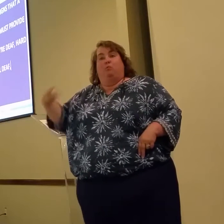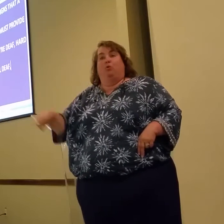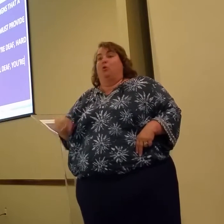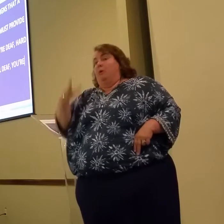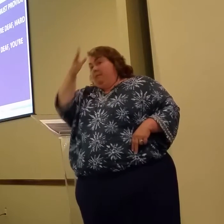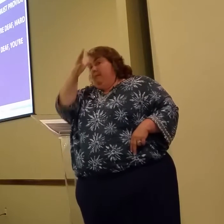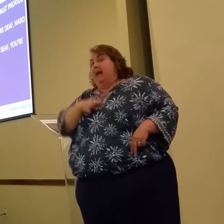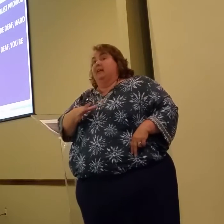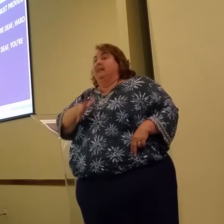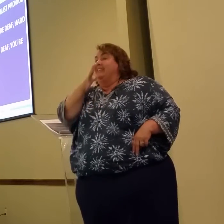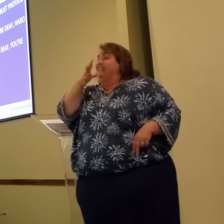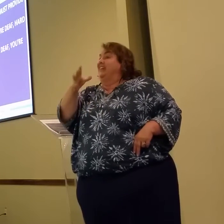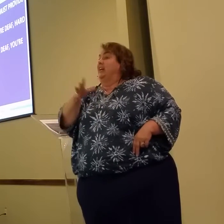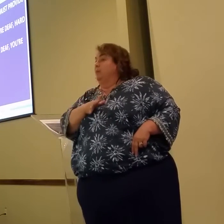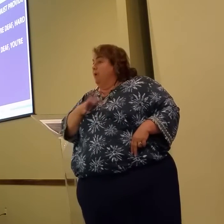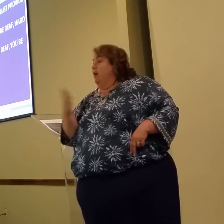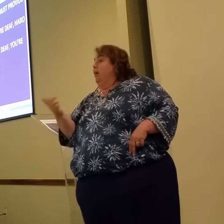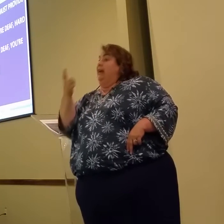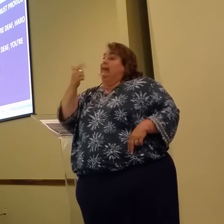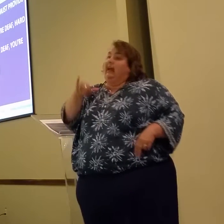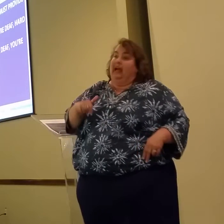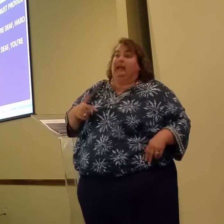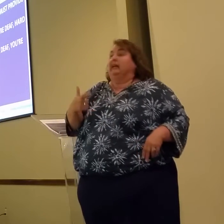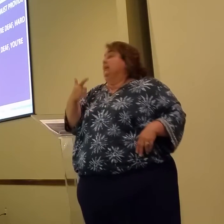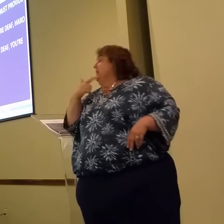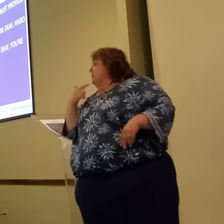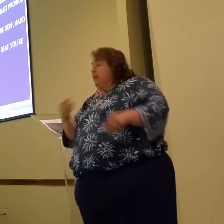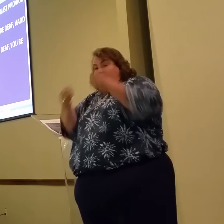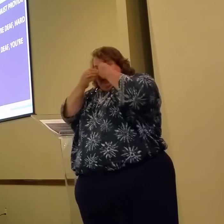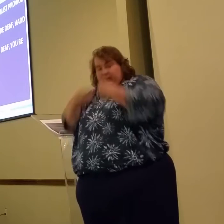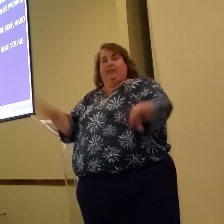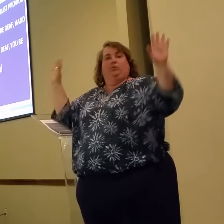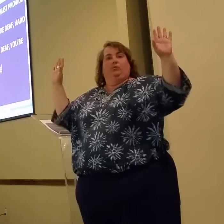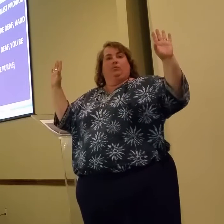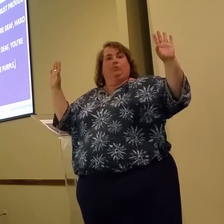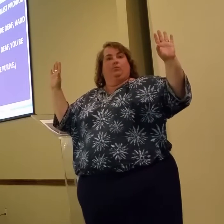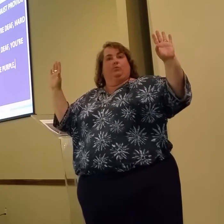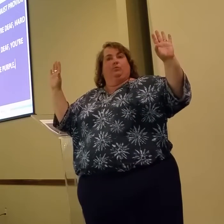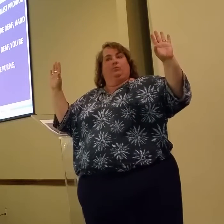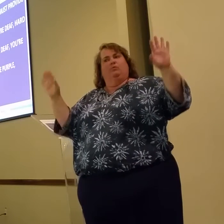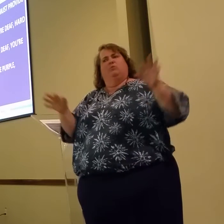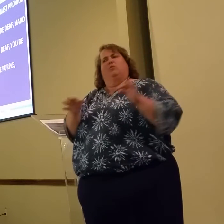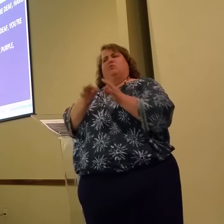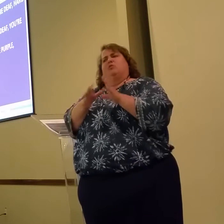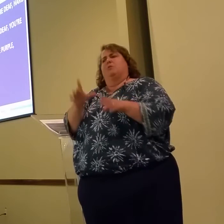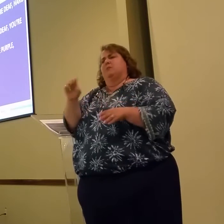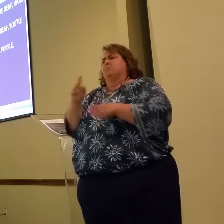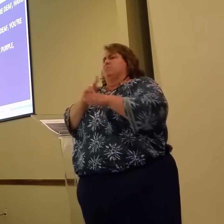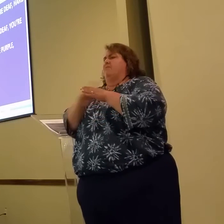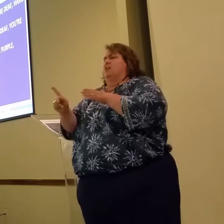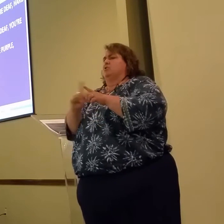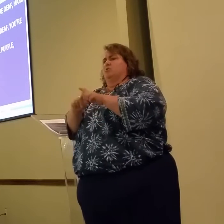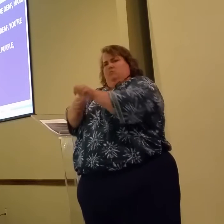white, you're purple, if you're a male or a female, you're gay, lesbian, whatever. An interpreter must